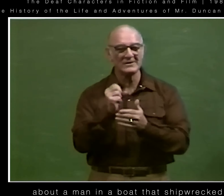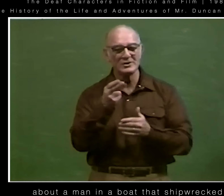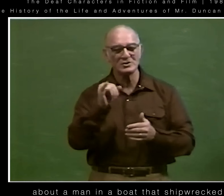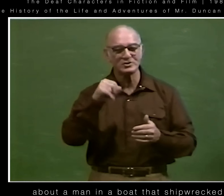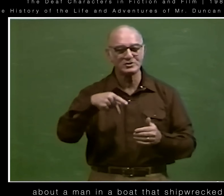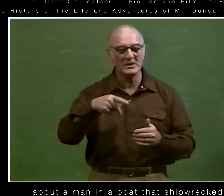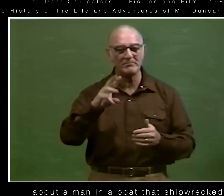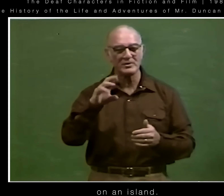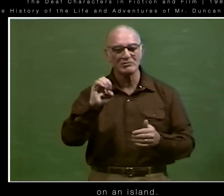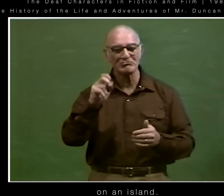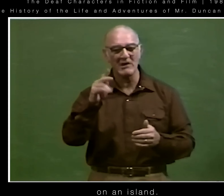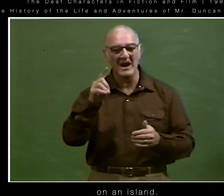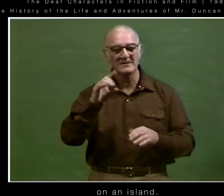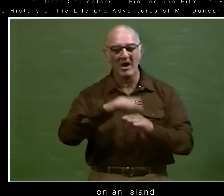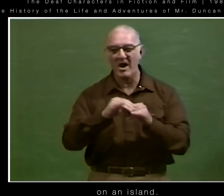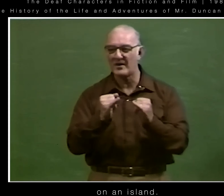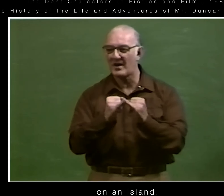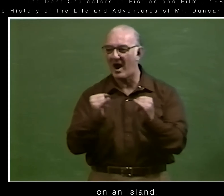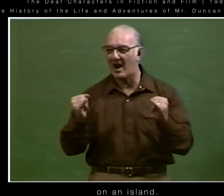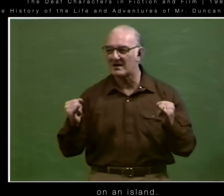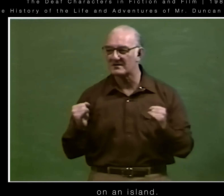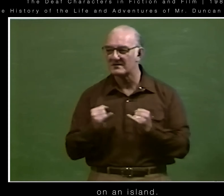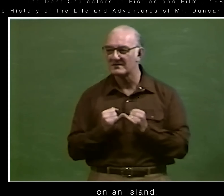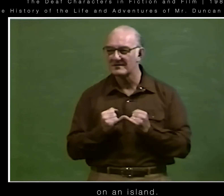was shipwrecked on an island.